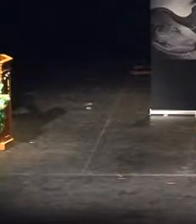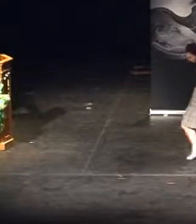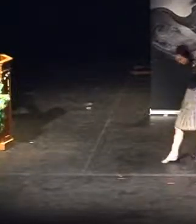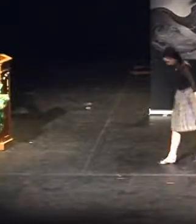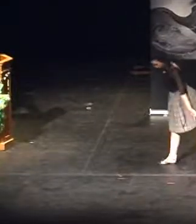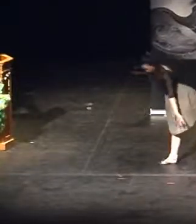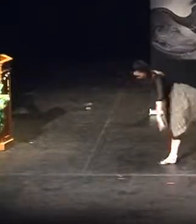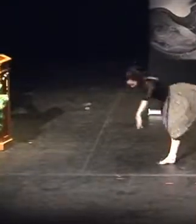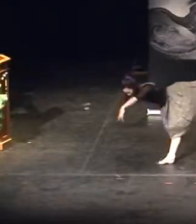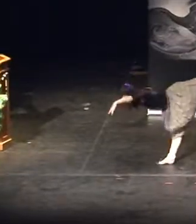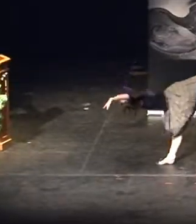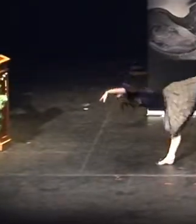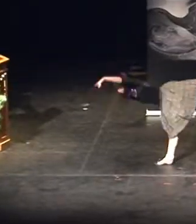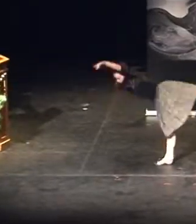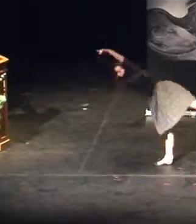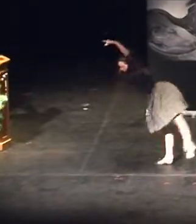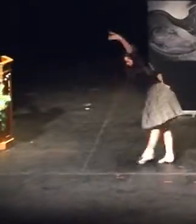God